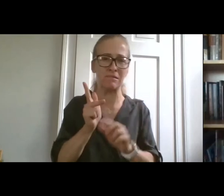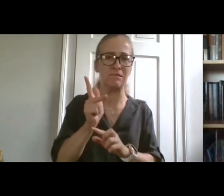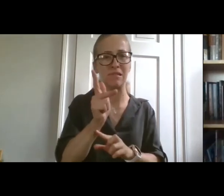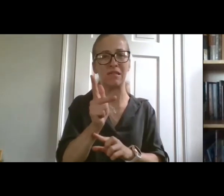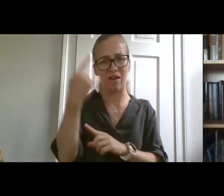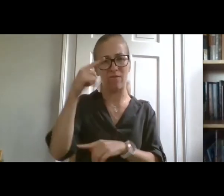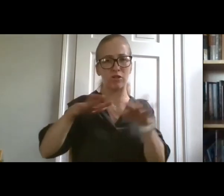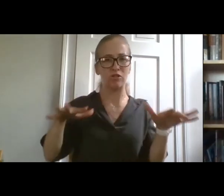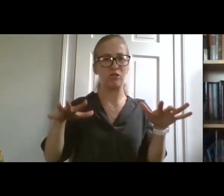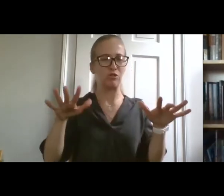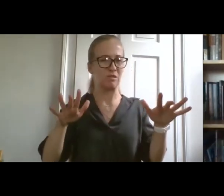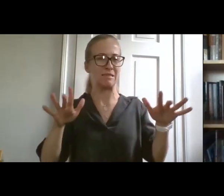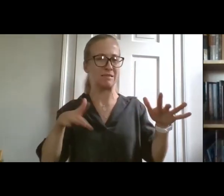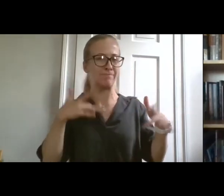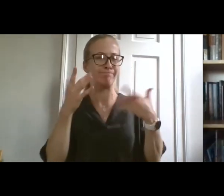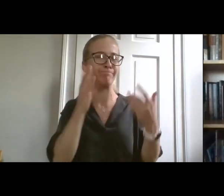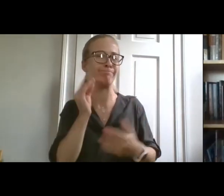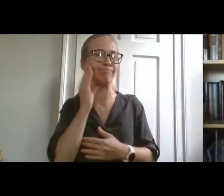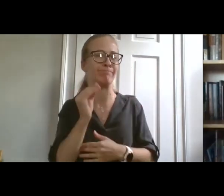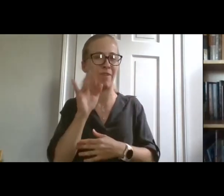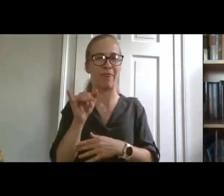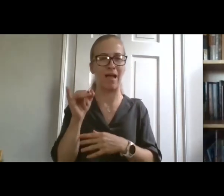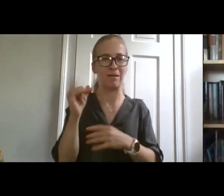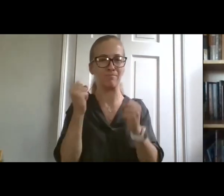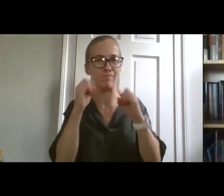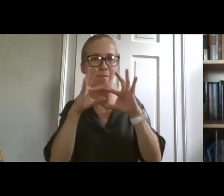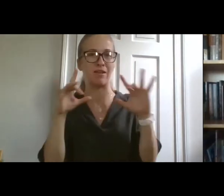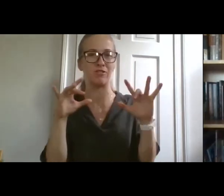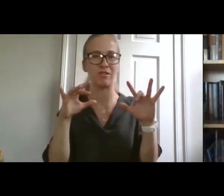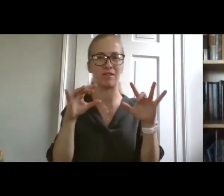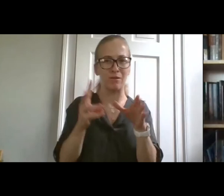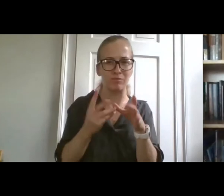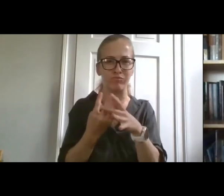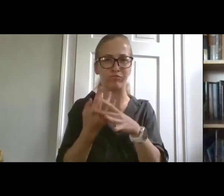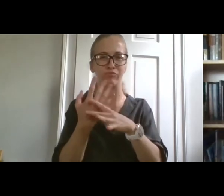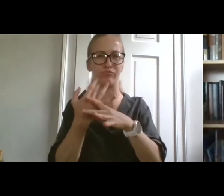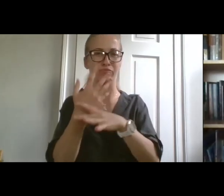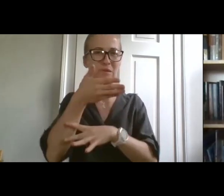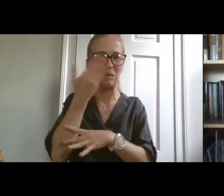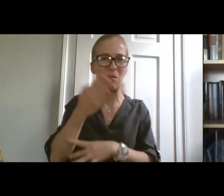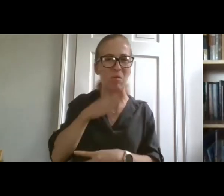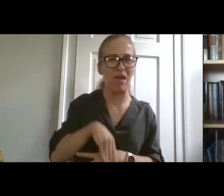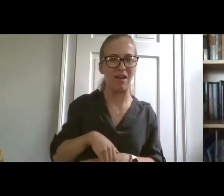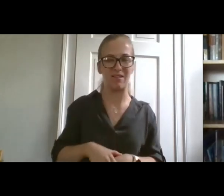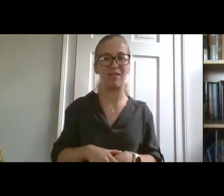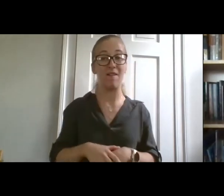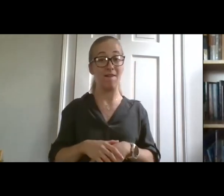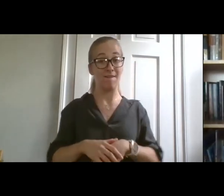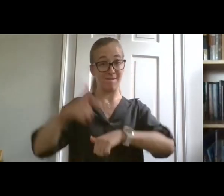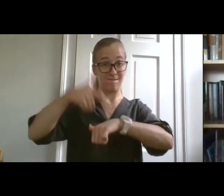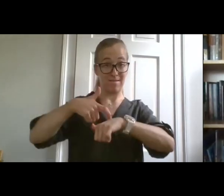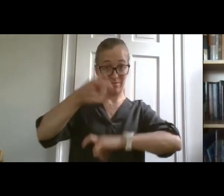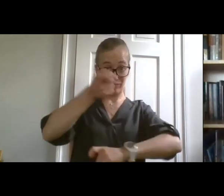sudden pools, the water bubbling up from underground, steaming and reeking of sulfur. By the time the spare tire